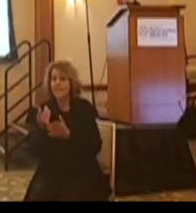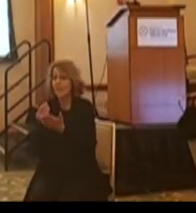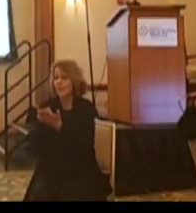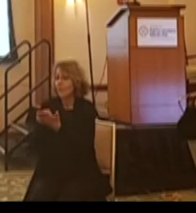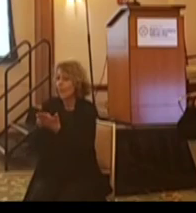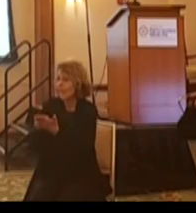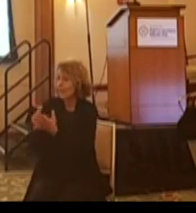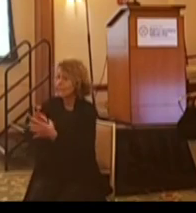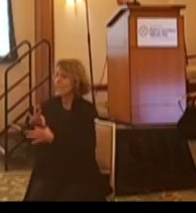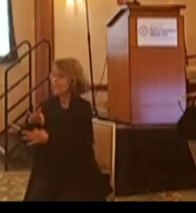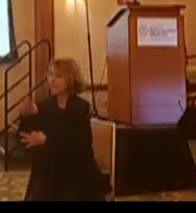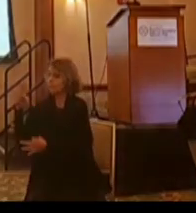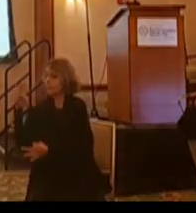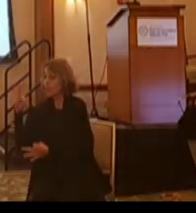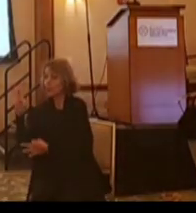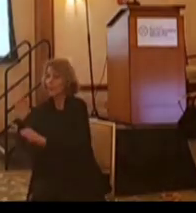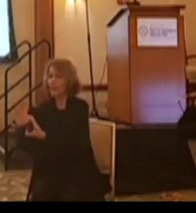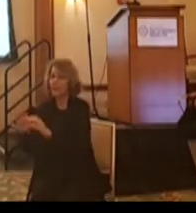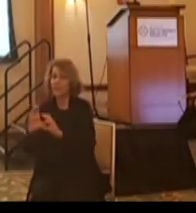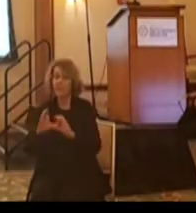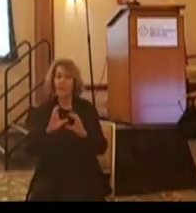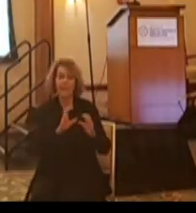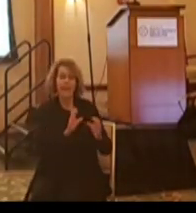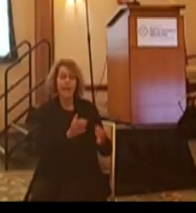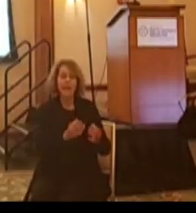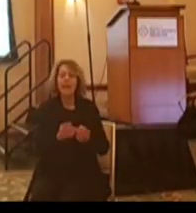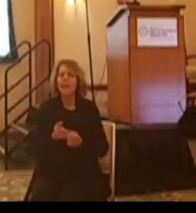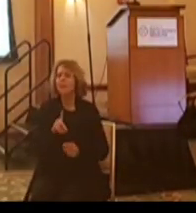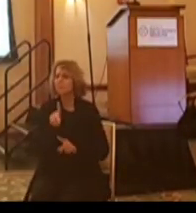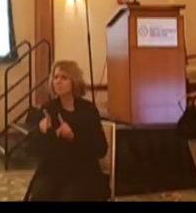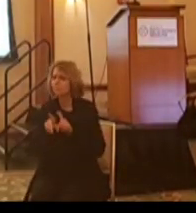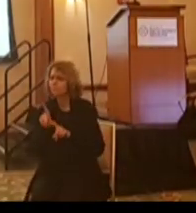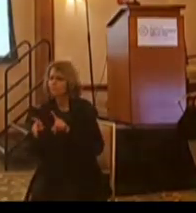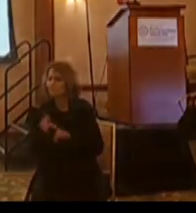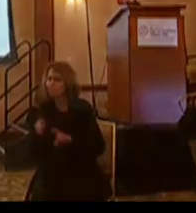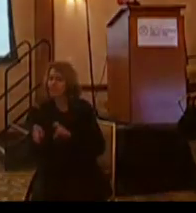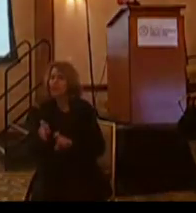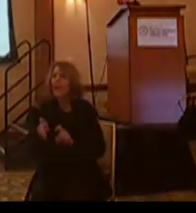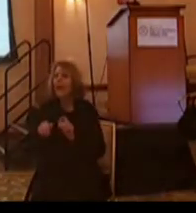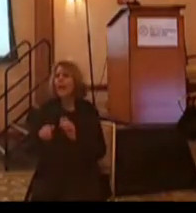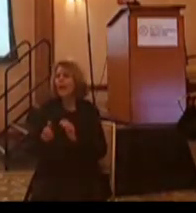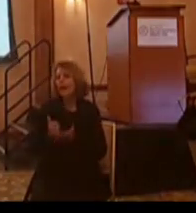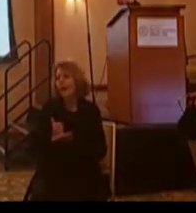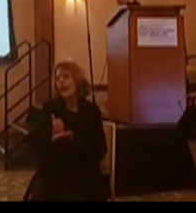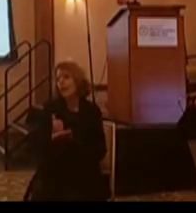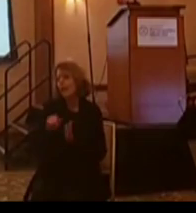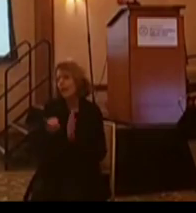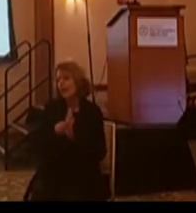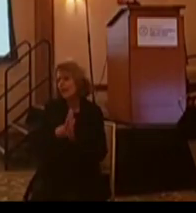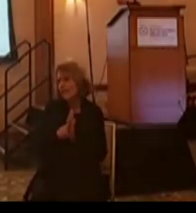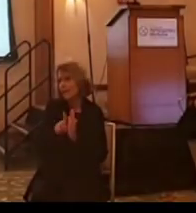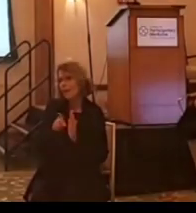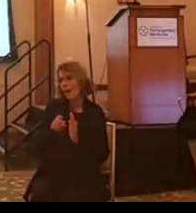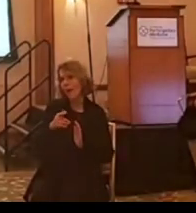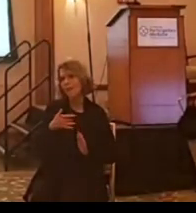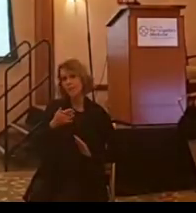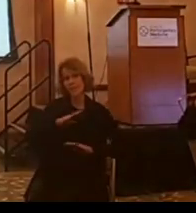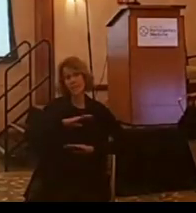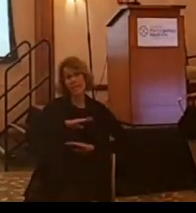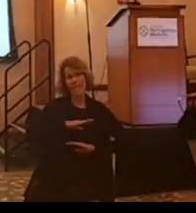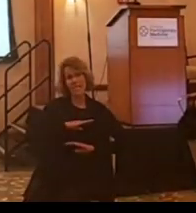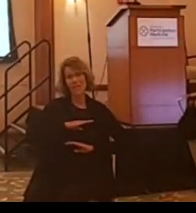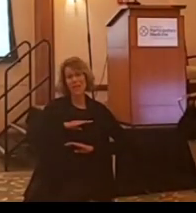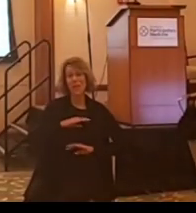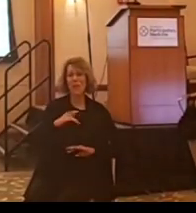to identify if that is a source of satisfaction or a burden or both. And the